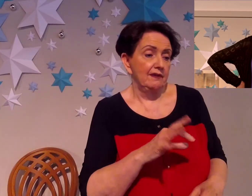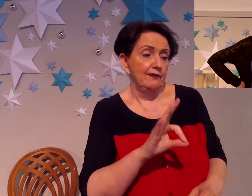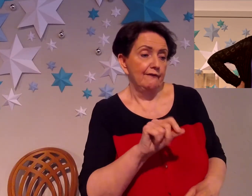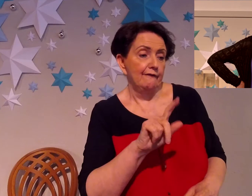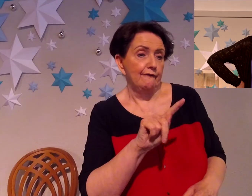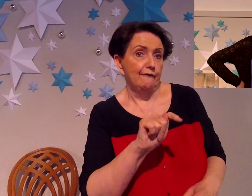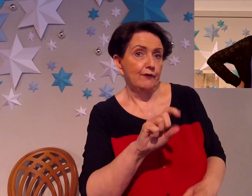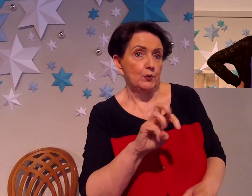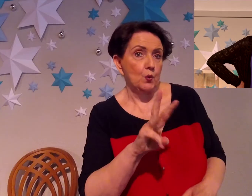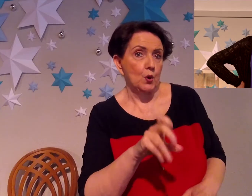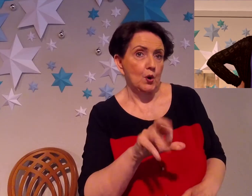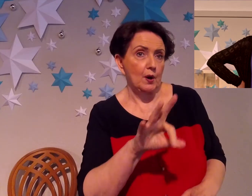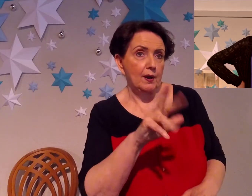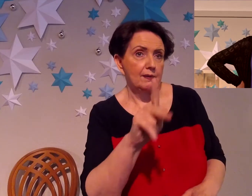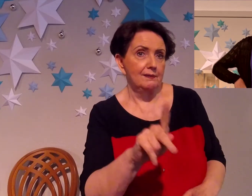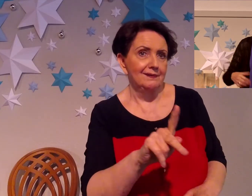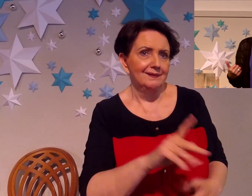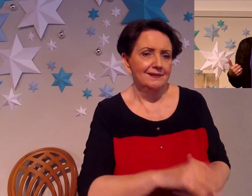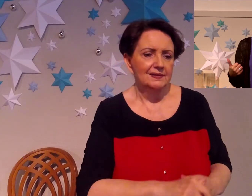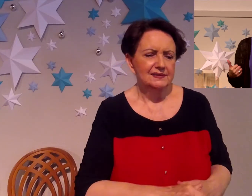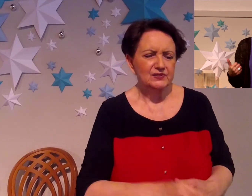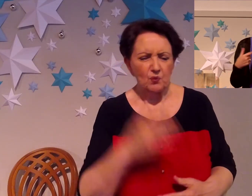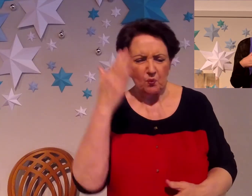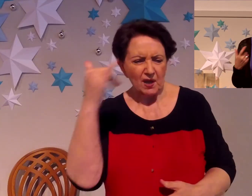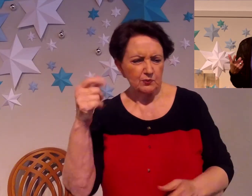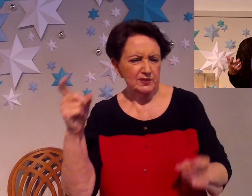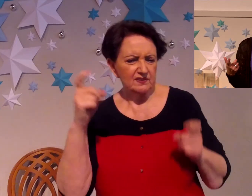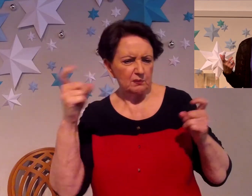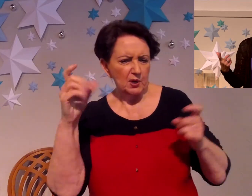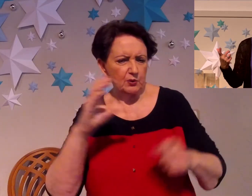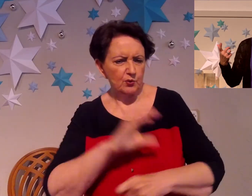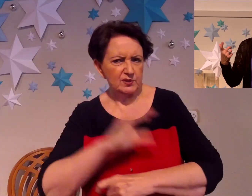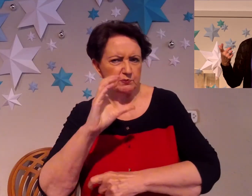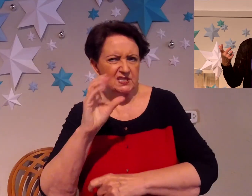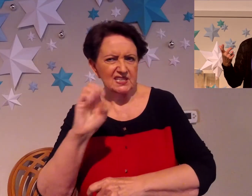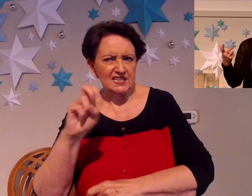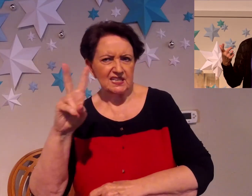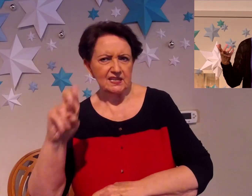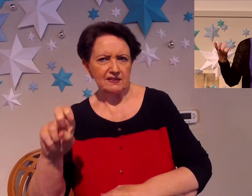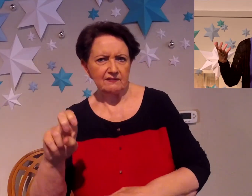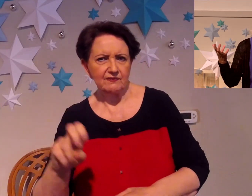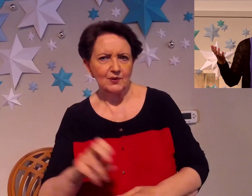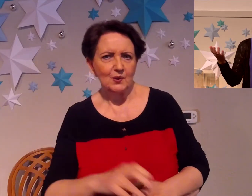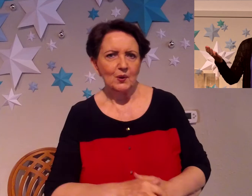early? Why do we celebrate Christmas Eve? Well, one, we're German. Two, we're on Santa's early list.